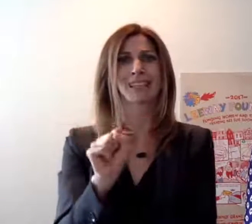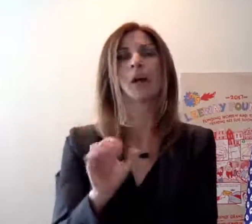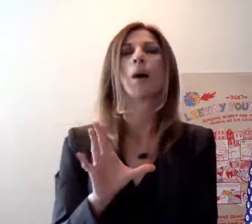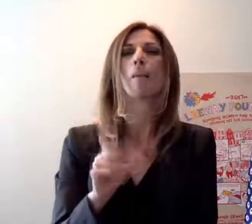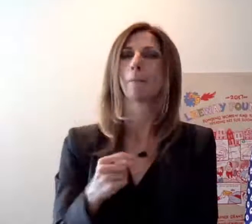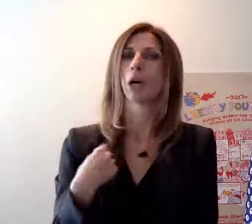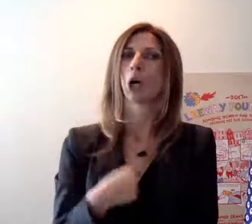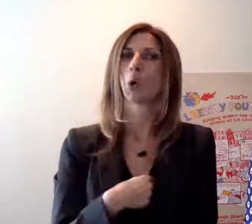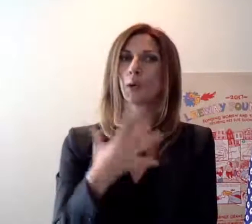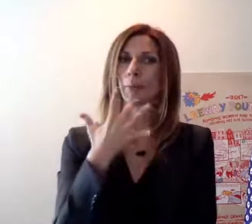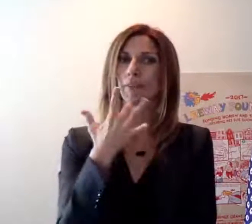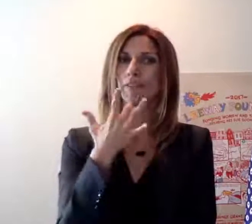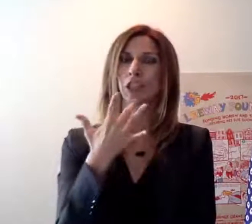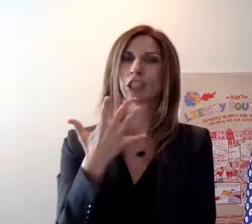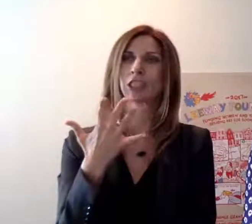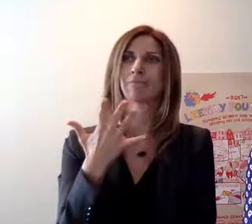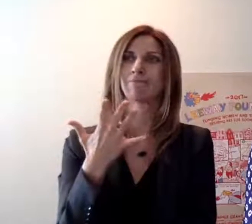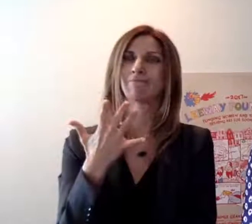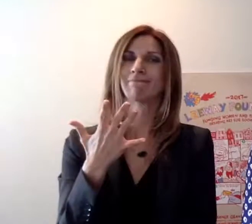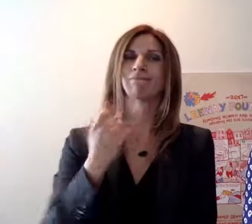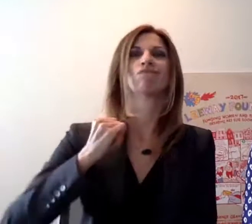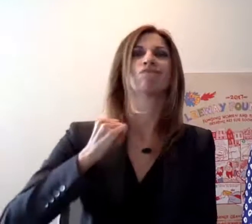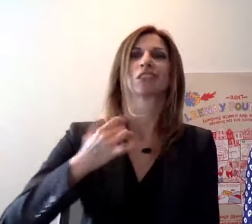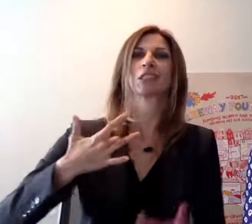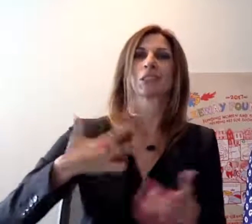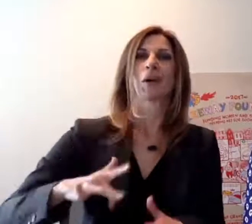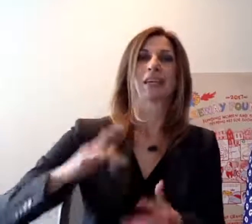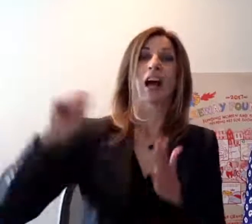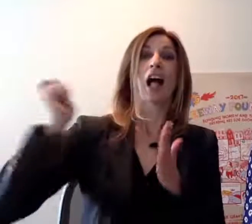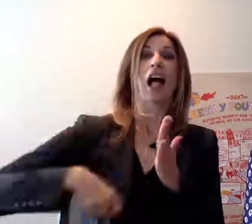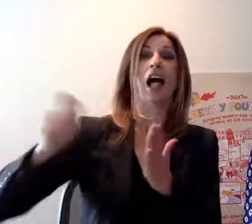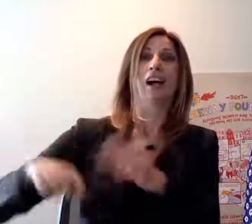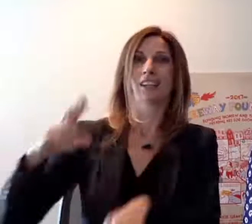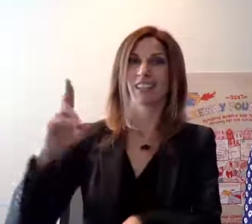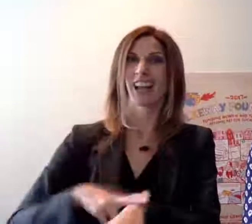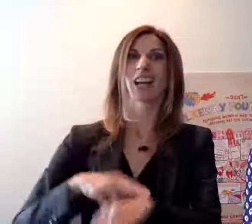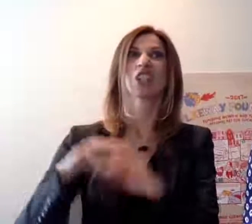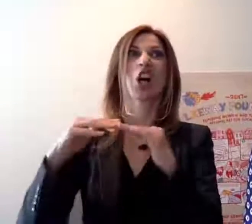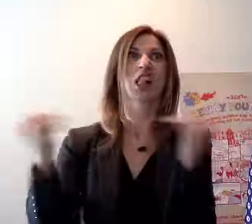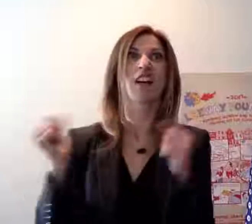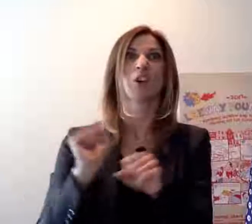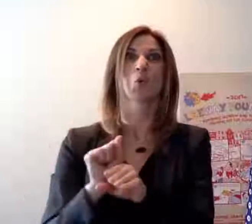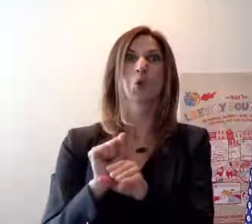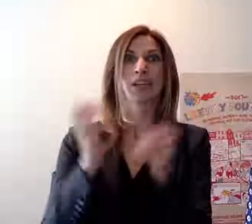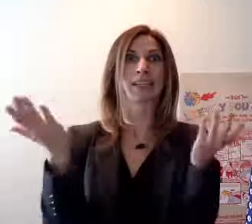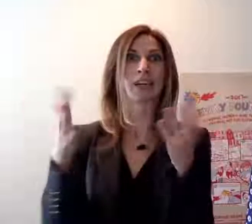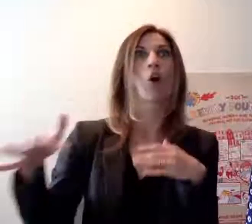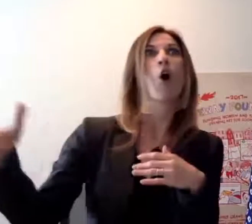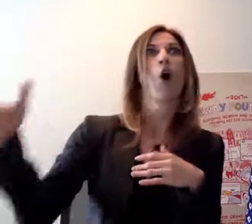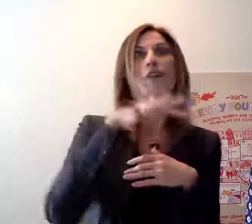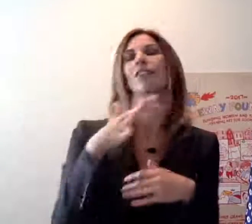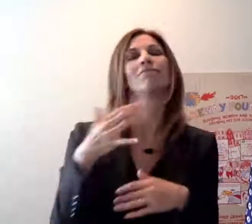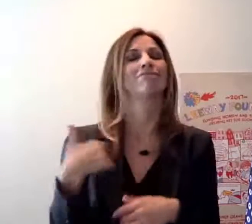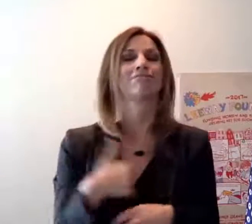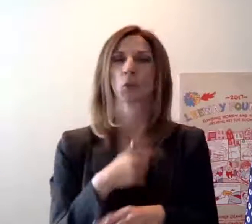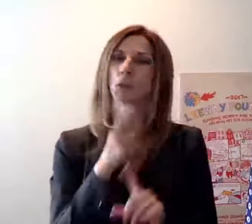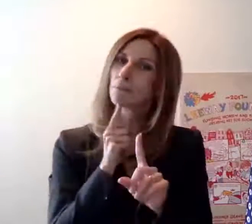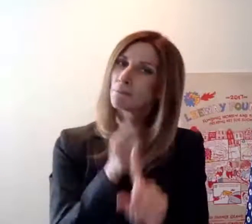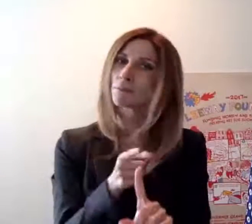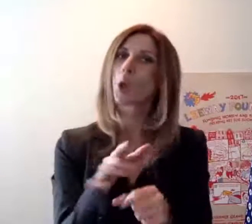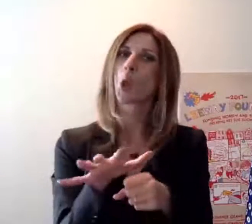to resist the urge to feature that sort of national level work here, since we are a regional foundation. We're really looking for the